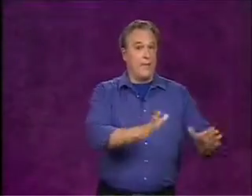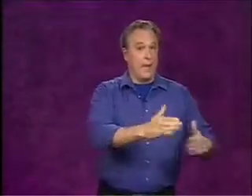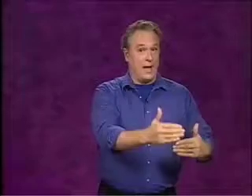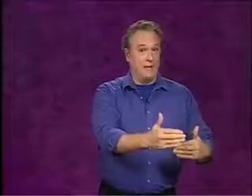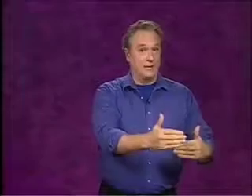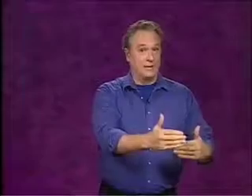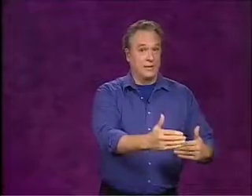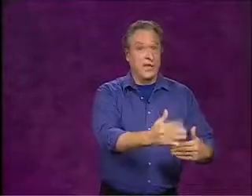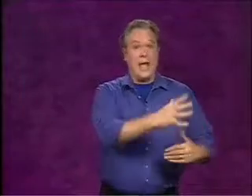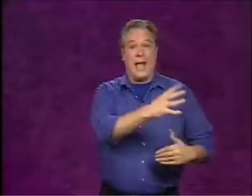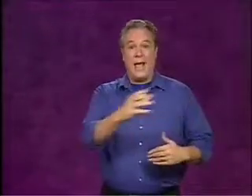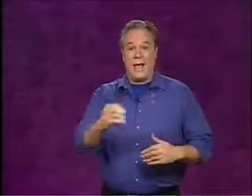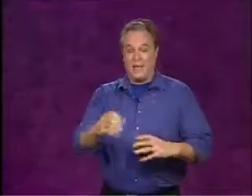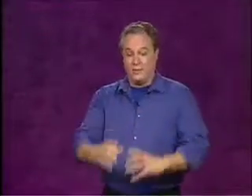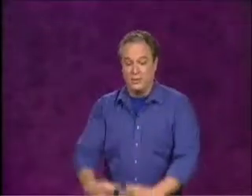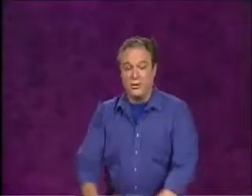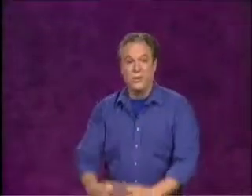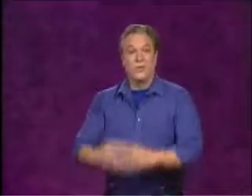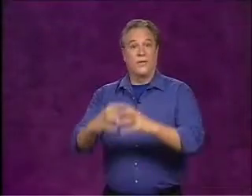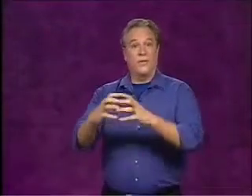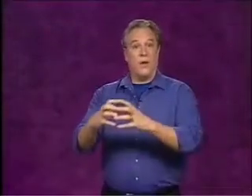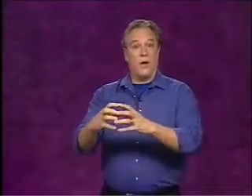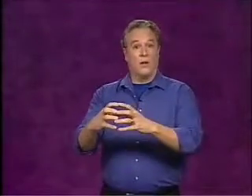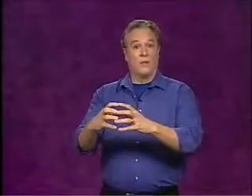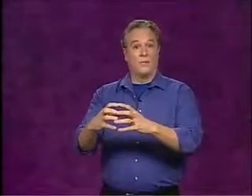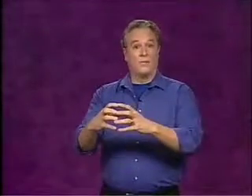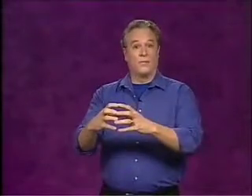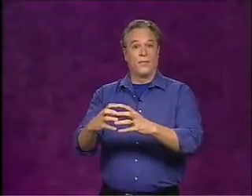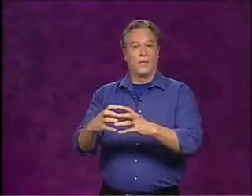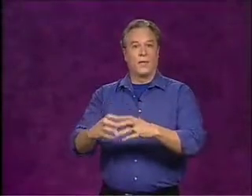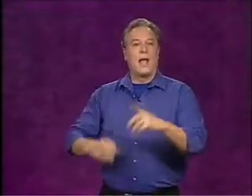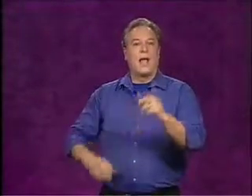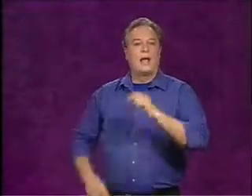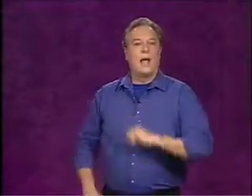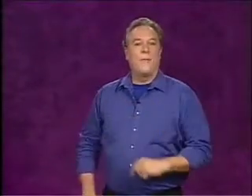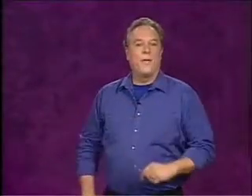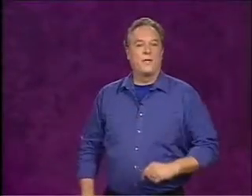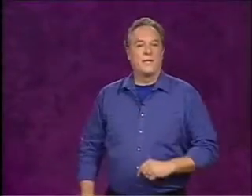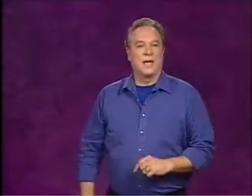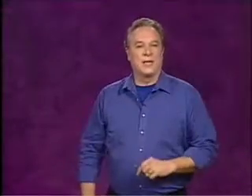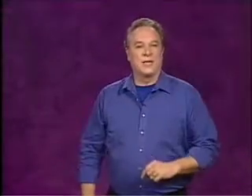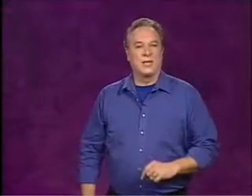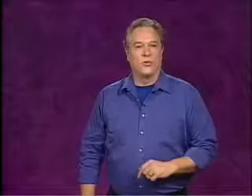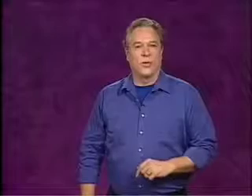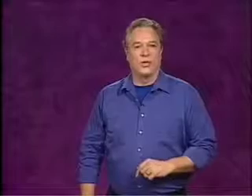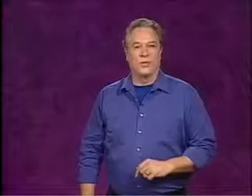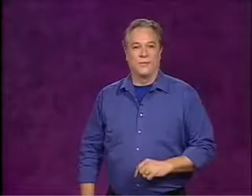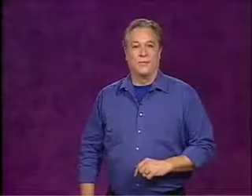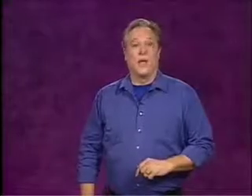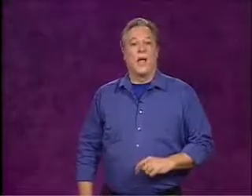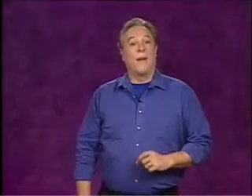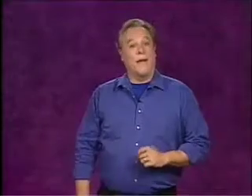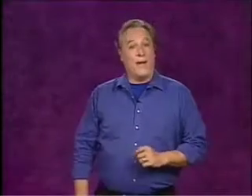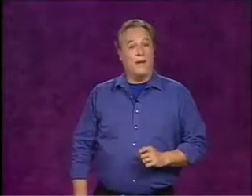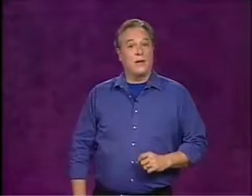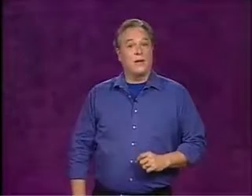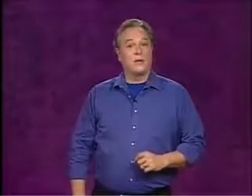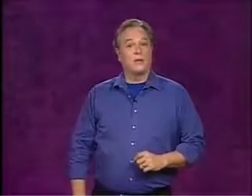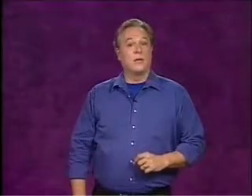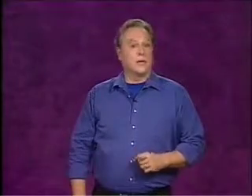box and the ball. Now picture this other situation. My aunt and uncle come to